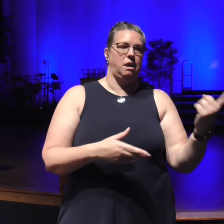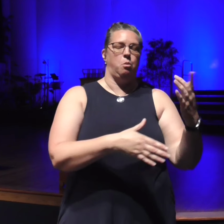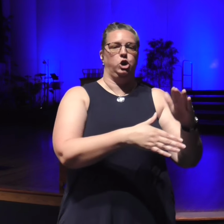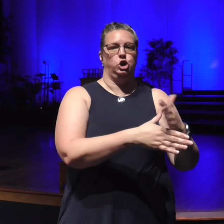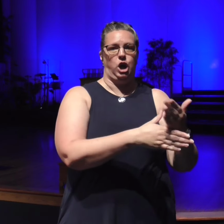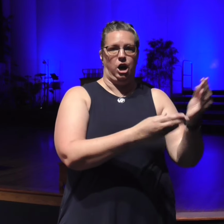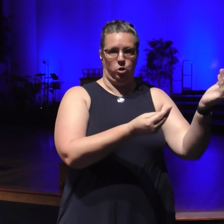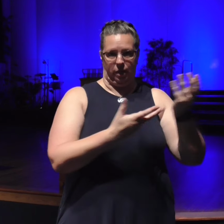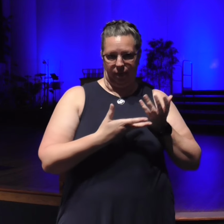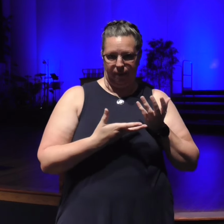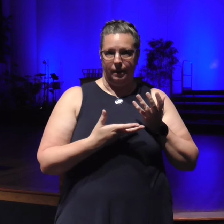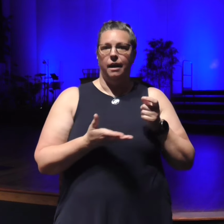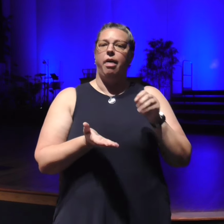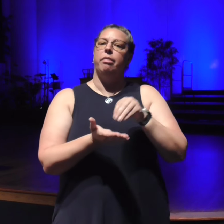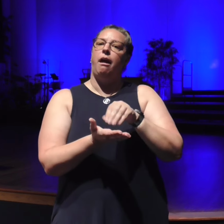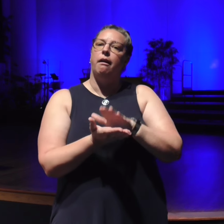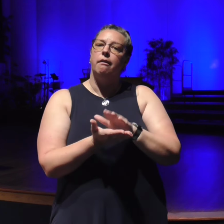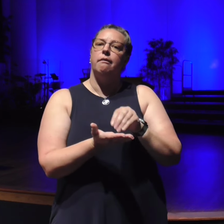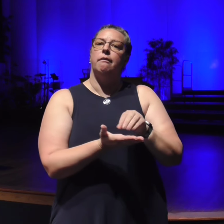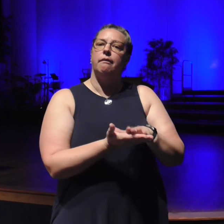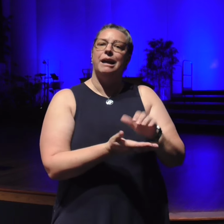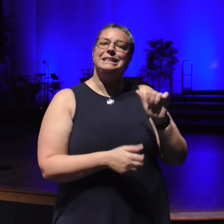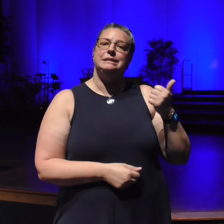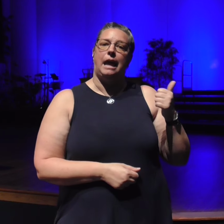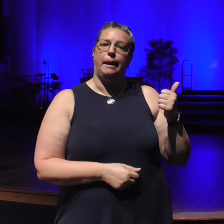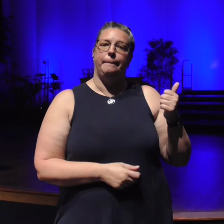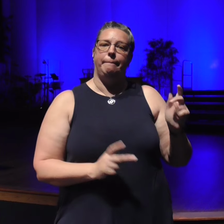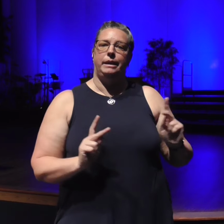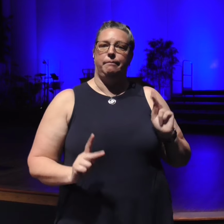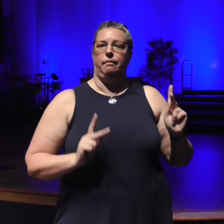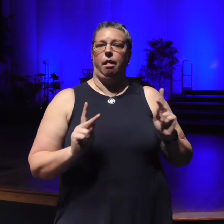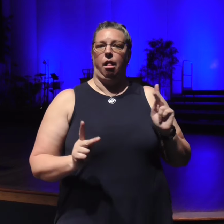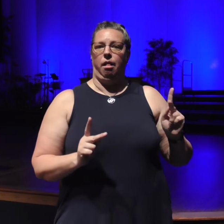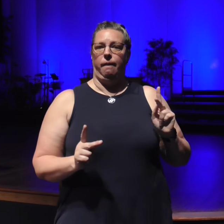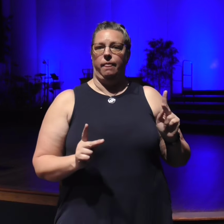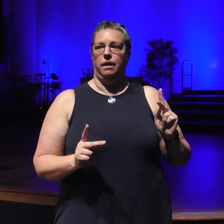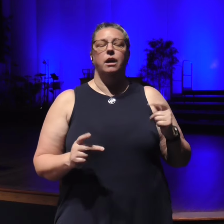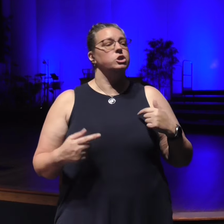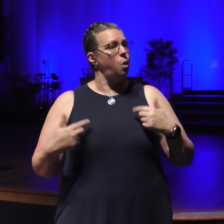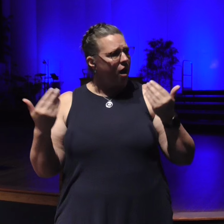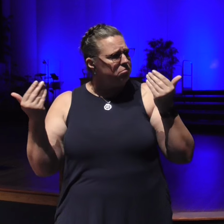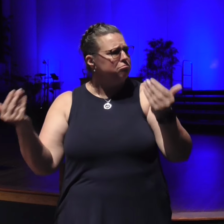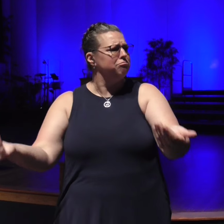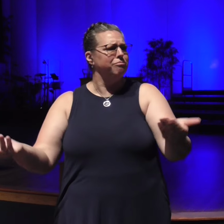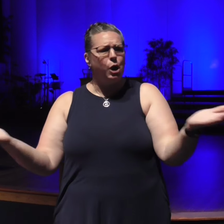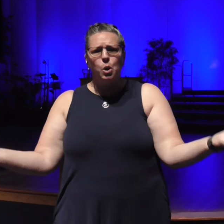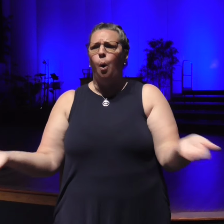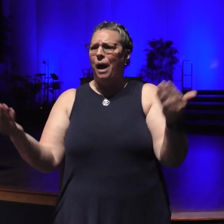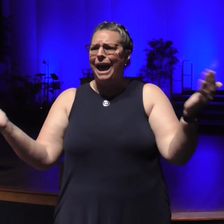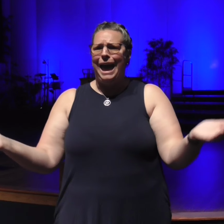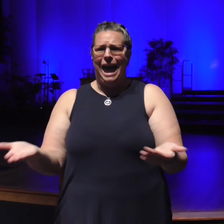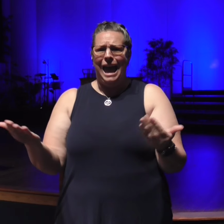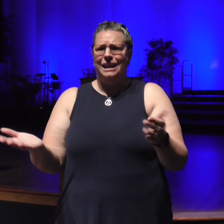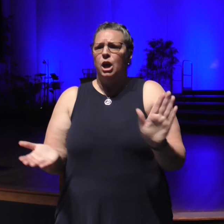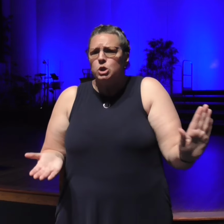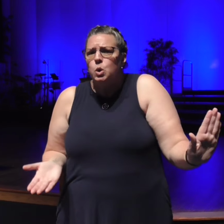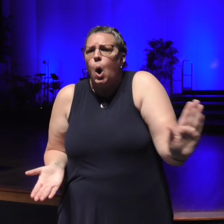down 10 people who had influenced them in their lives. I encourage you to do that, because that's